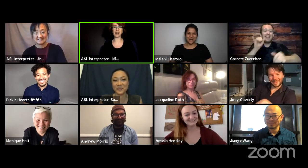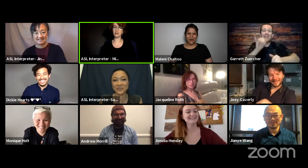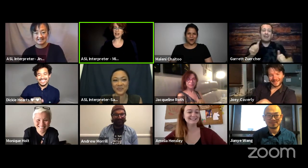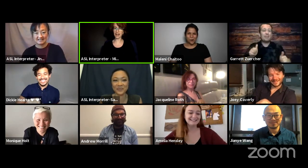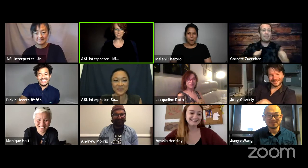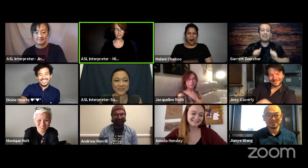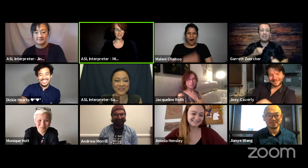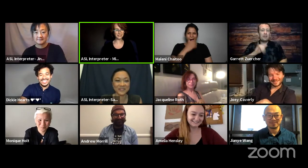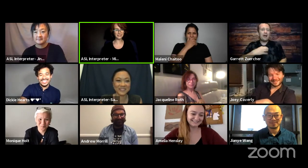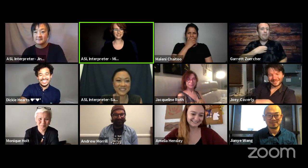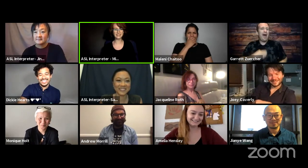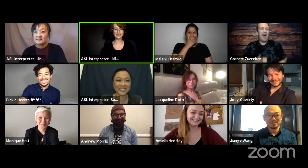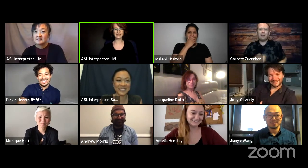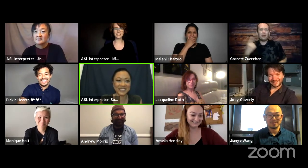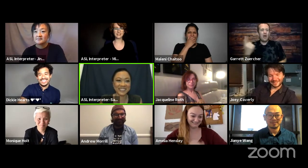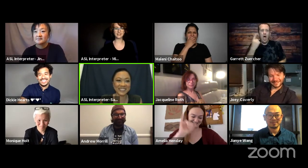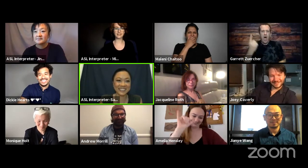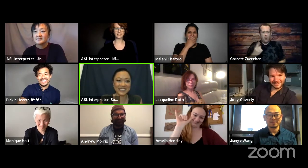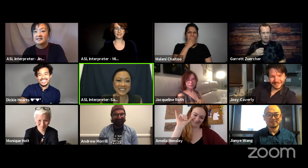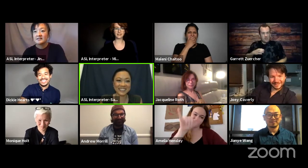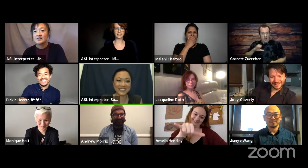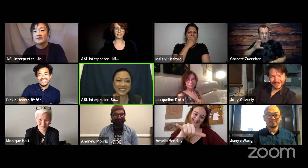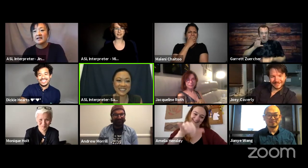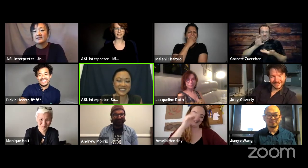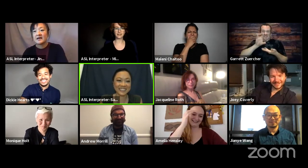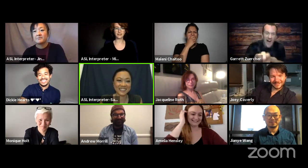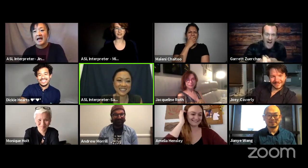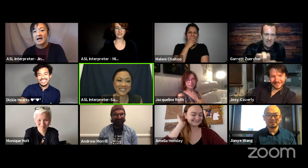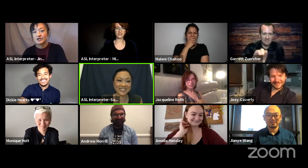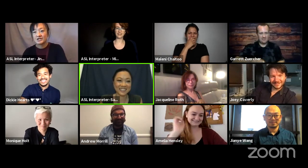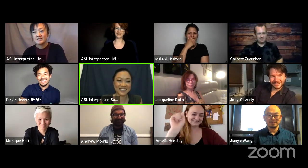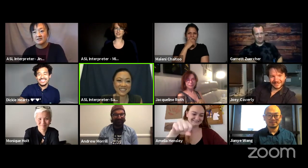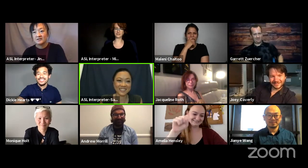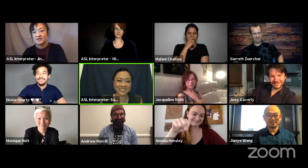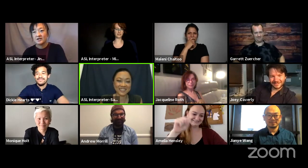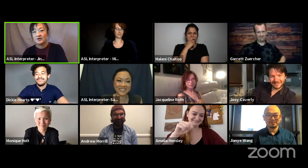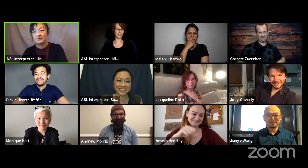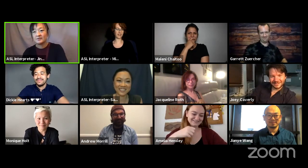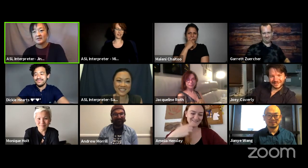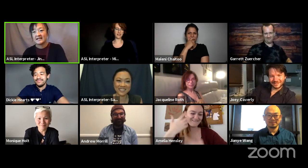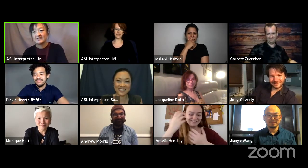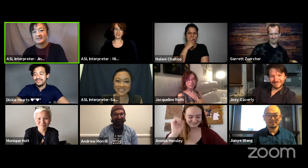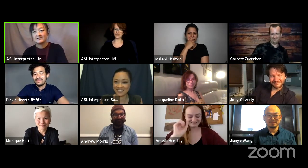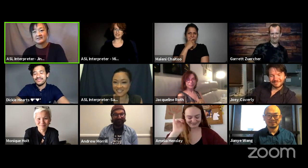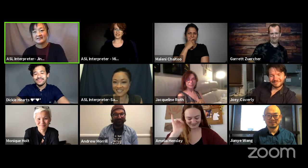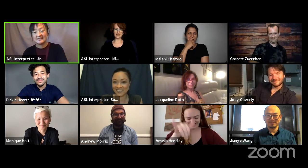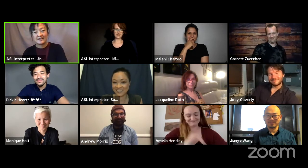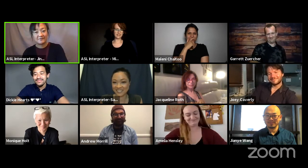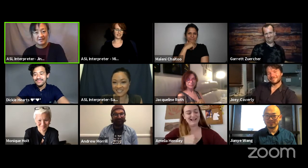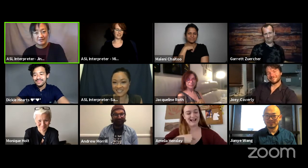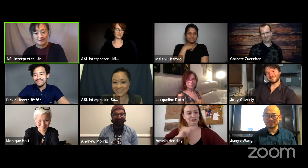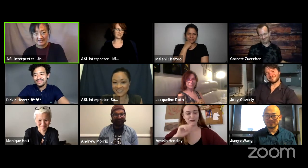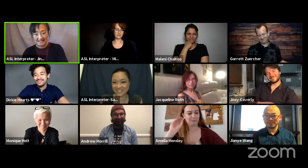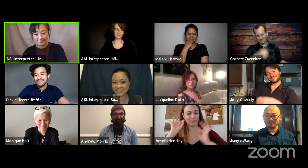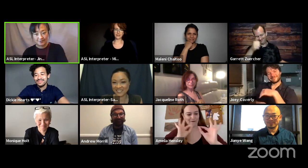I'm alive. You know, that passion, you know, that just, that feeds you, right? That forces